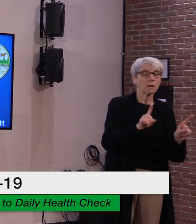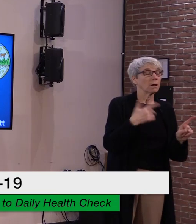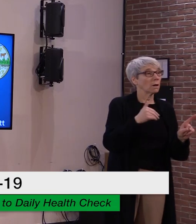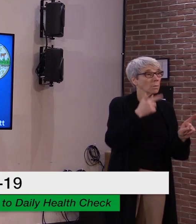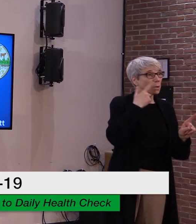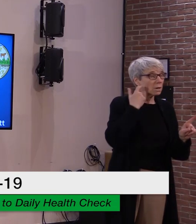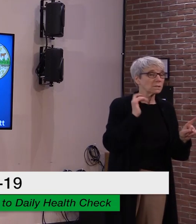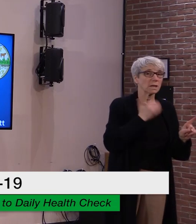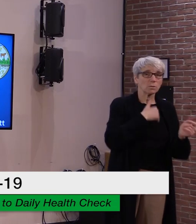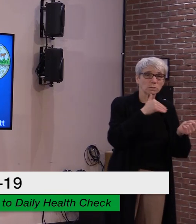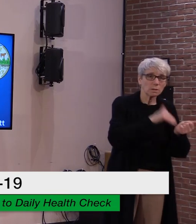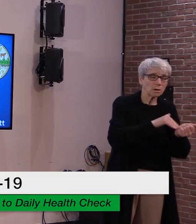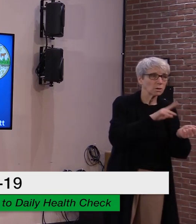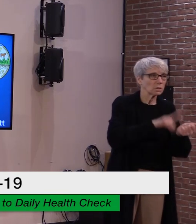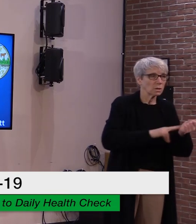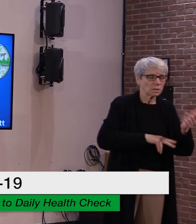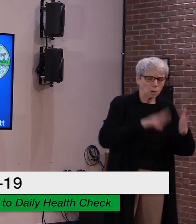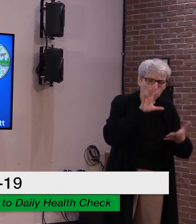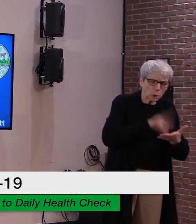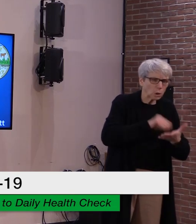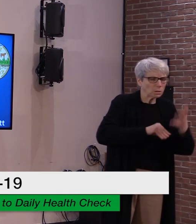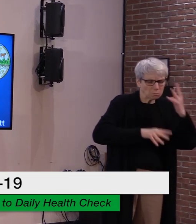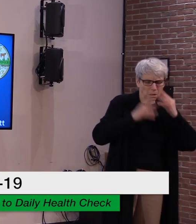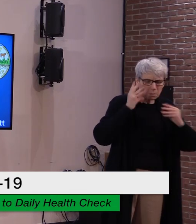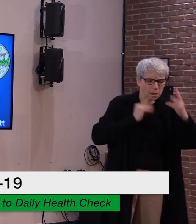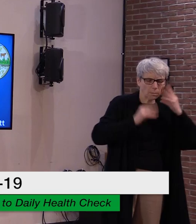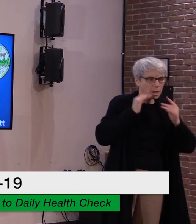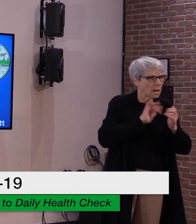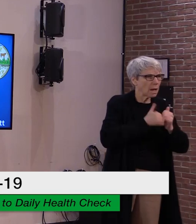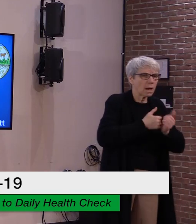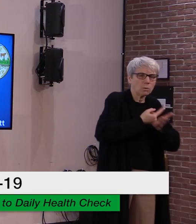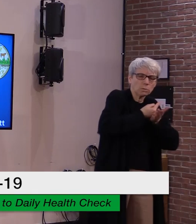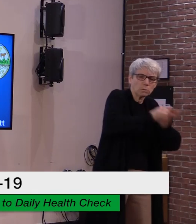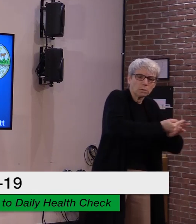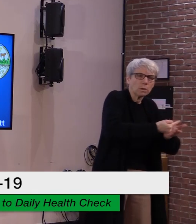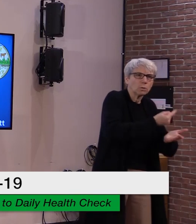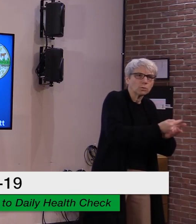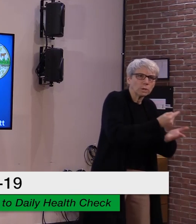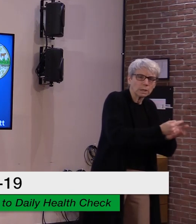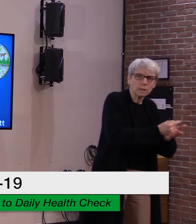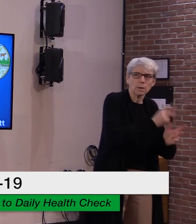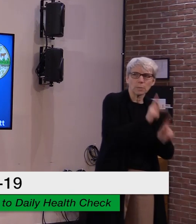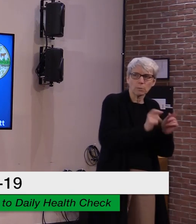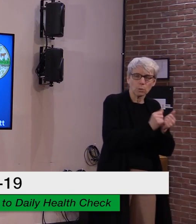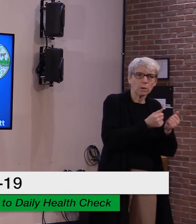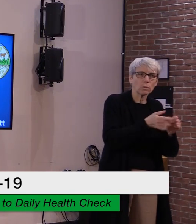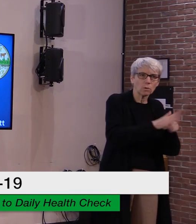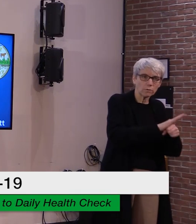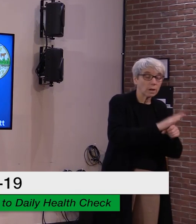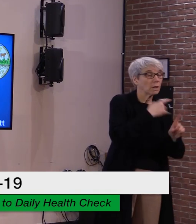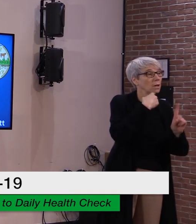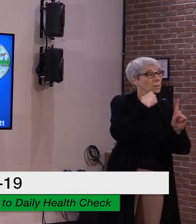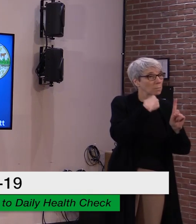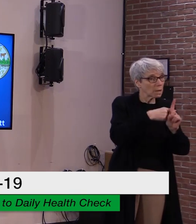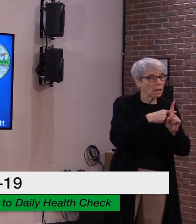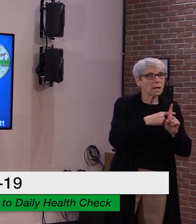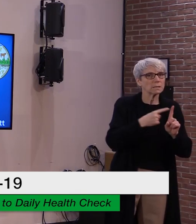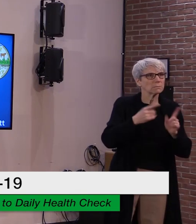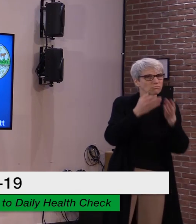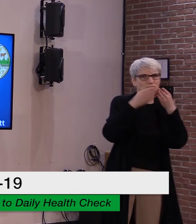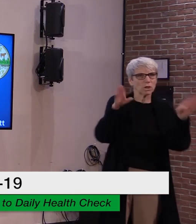for icu patients and general patients with coven 19 as well as advances in our medical